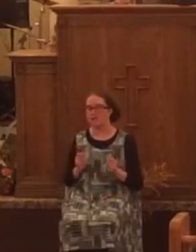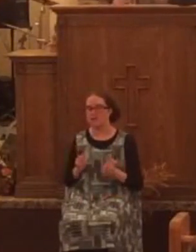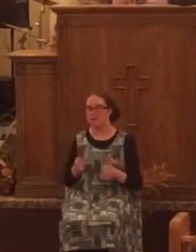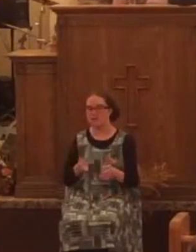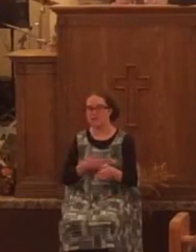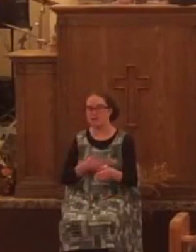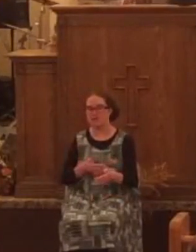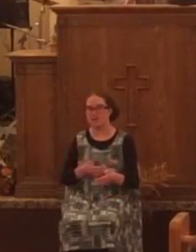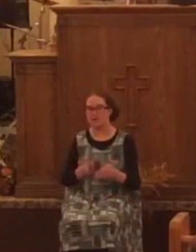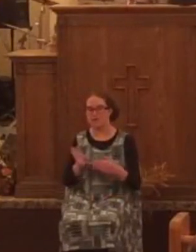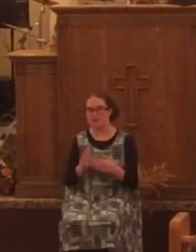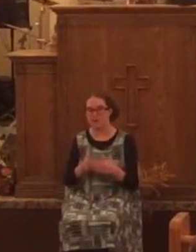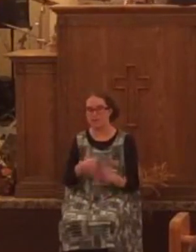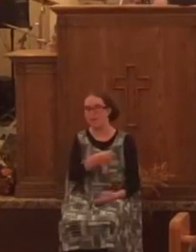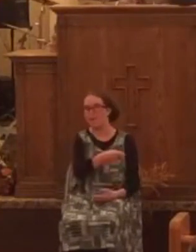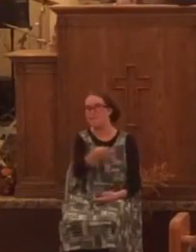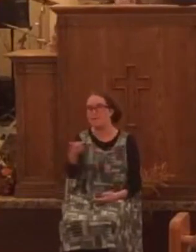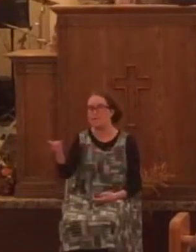some of you.